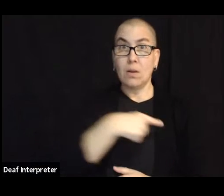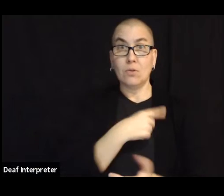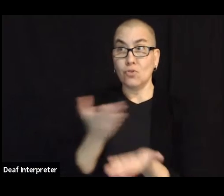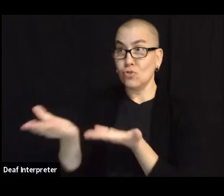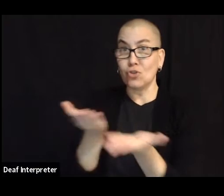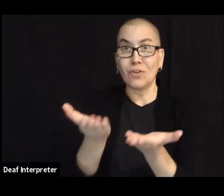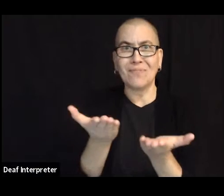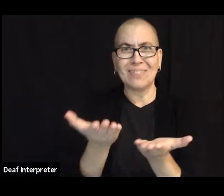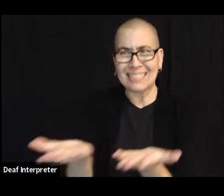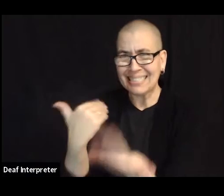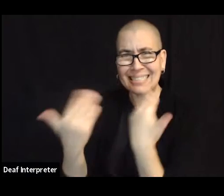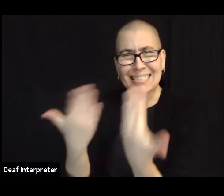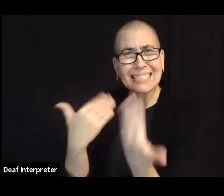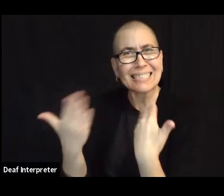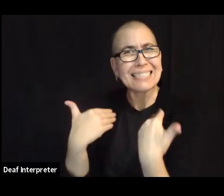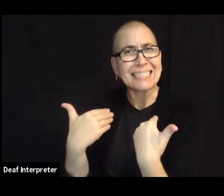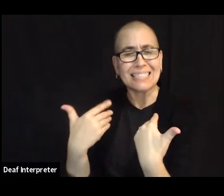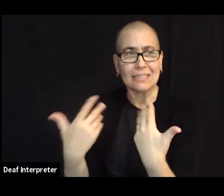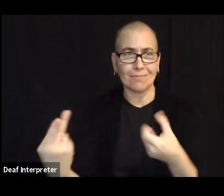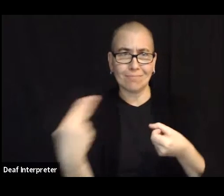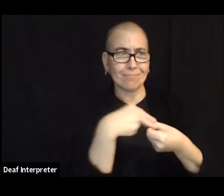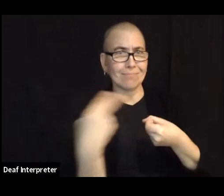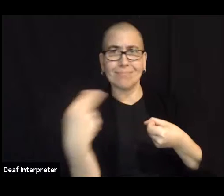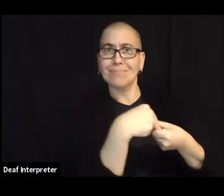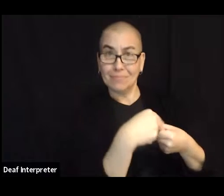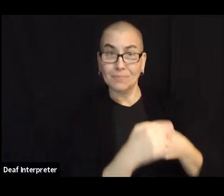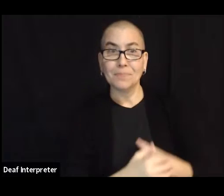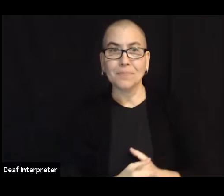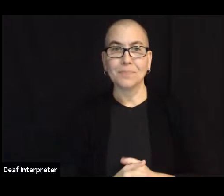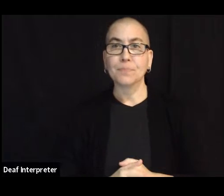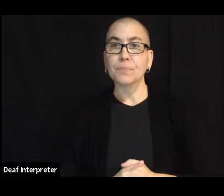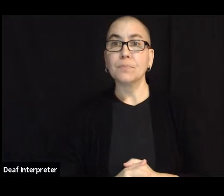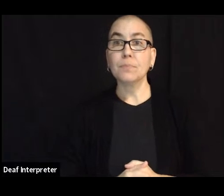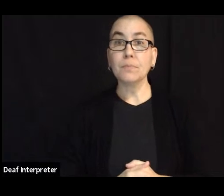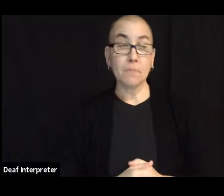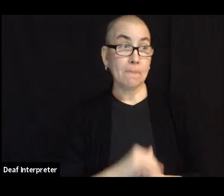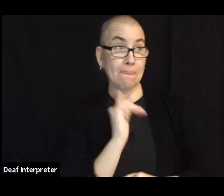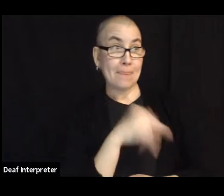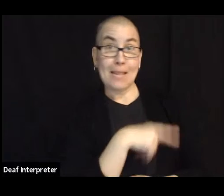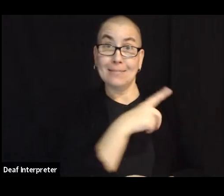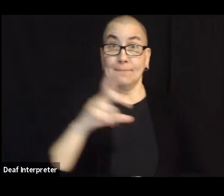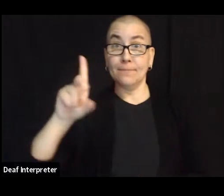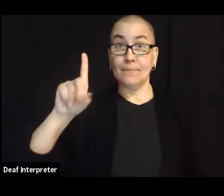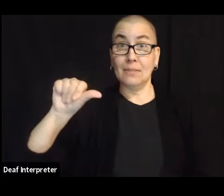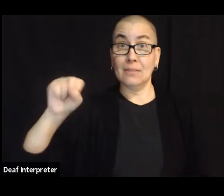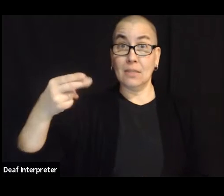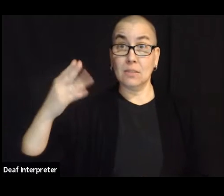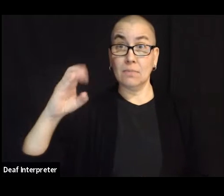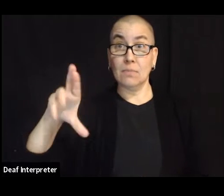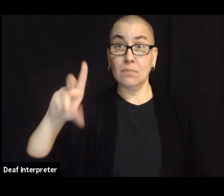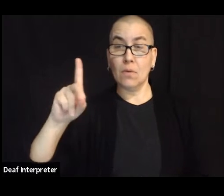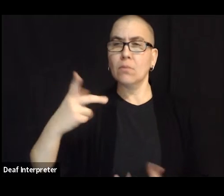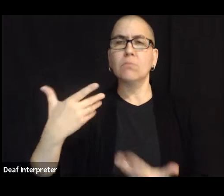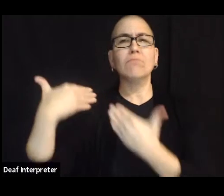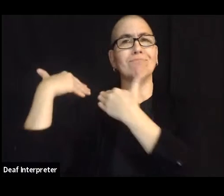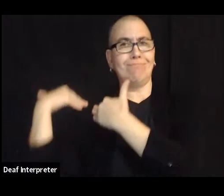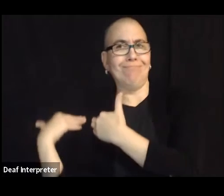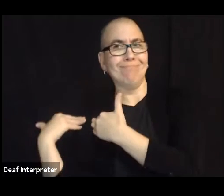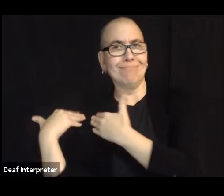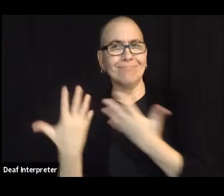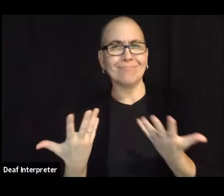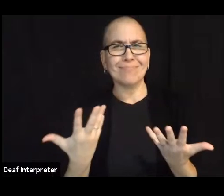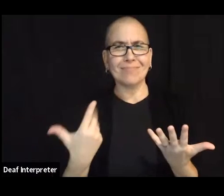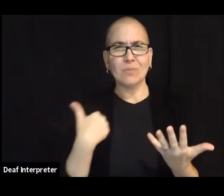The vaccine dashboard supports a covenant of accountability and gives each of us individual insight into our